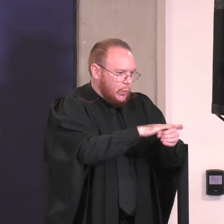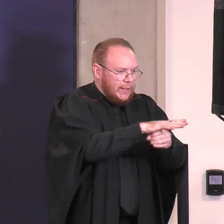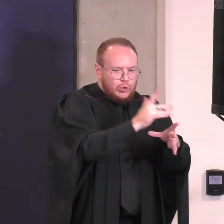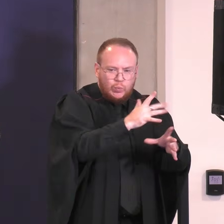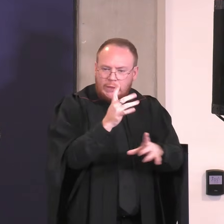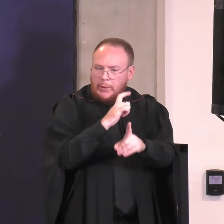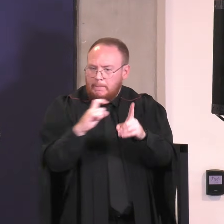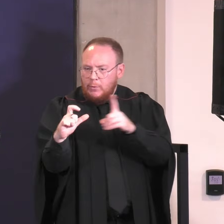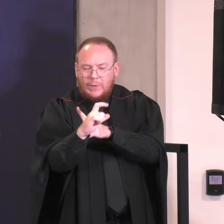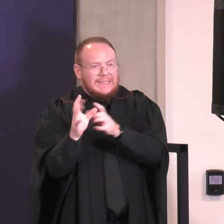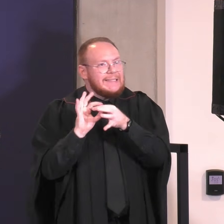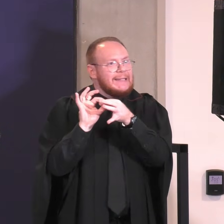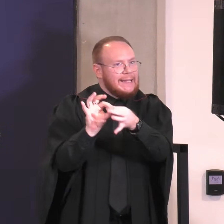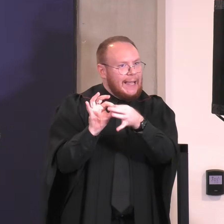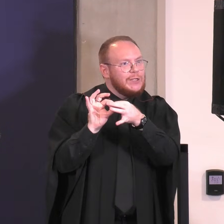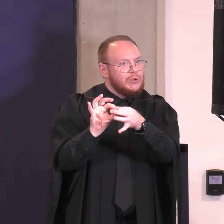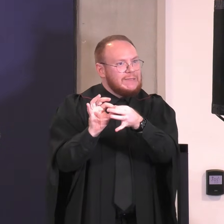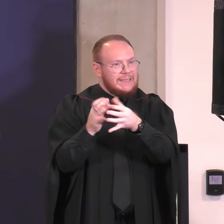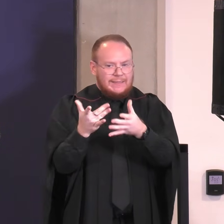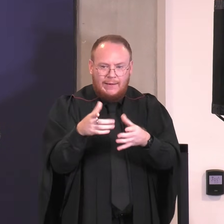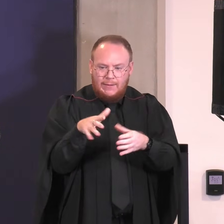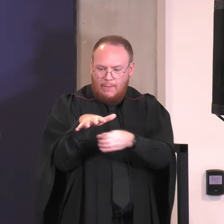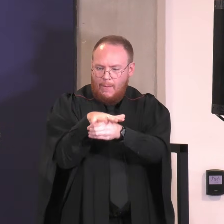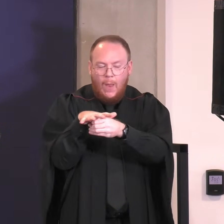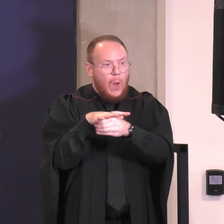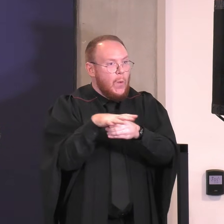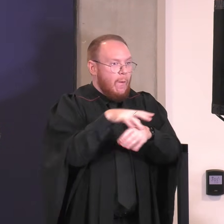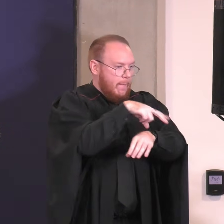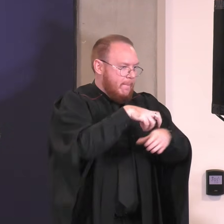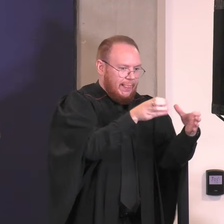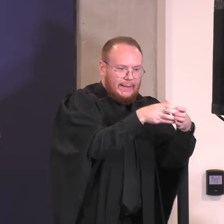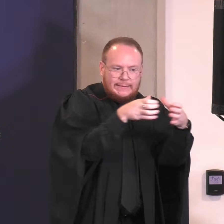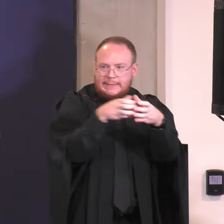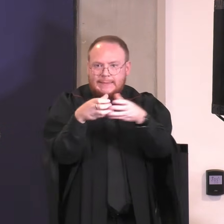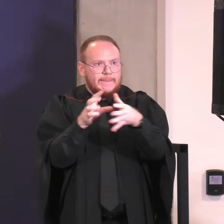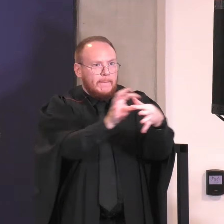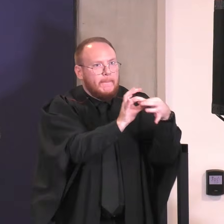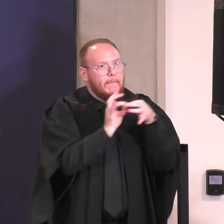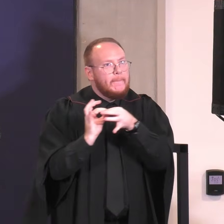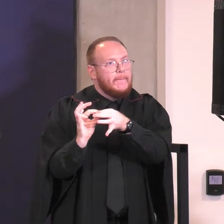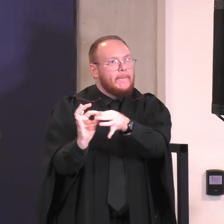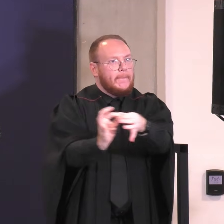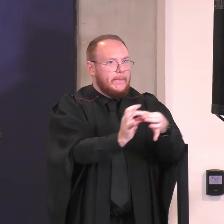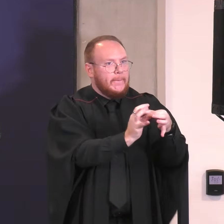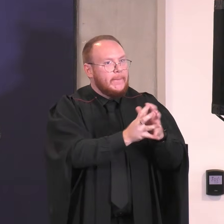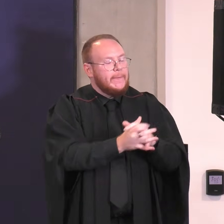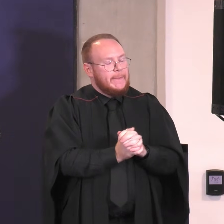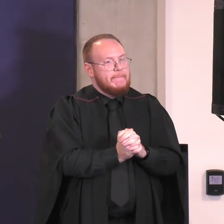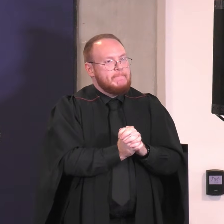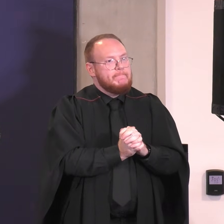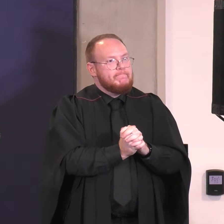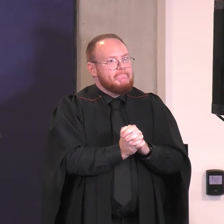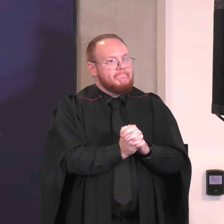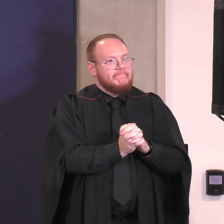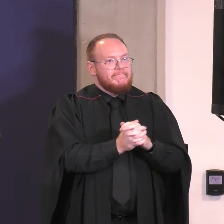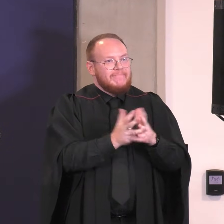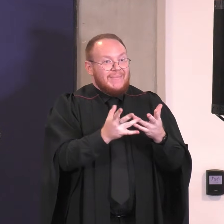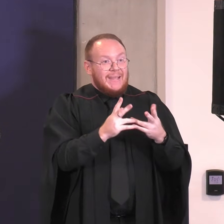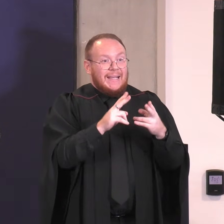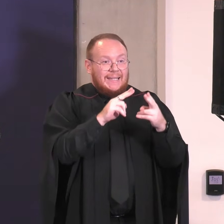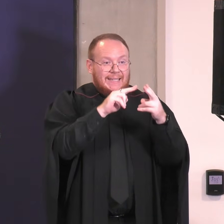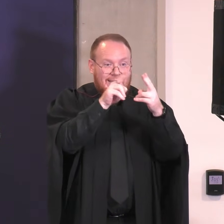by strong partnerships with local police and criminal justice agencies. The department's international